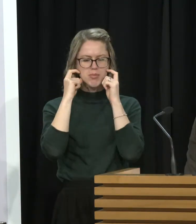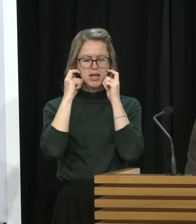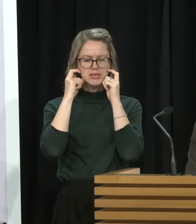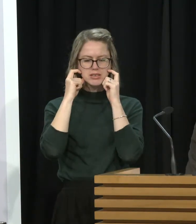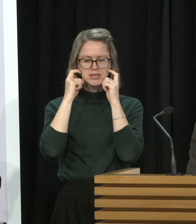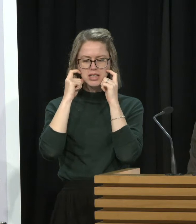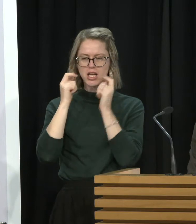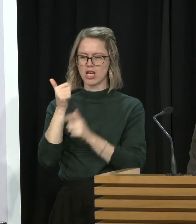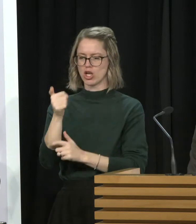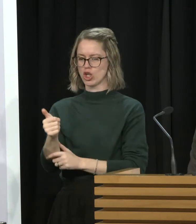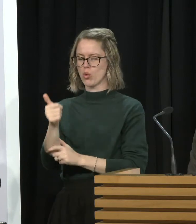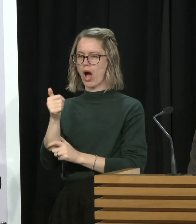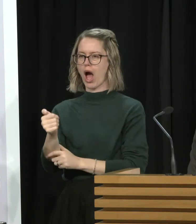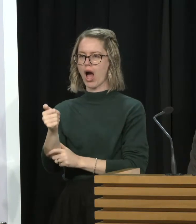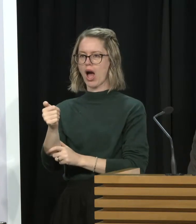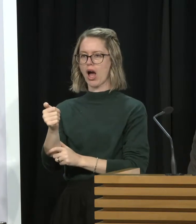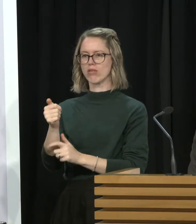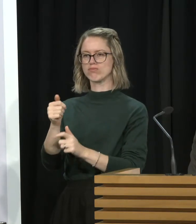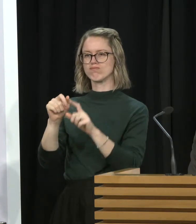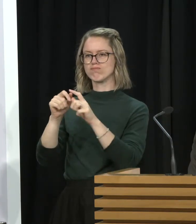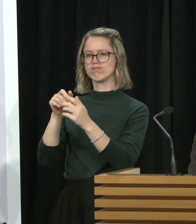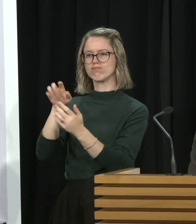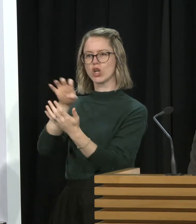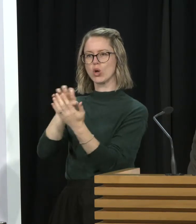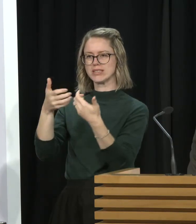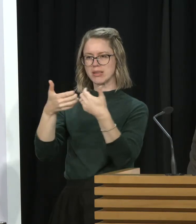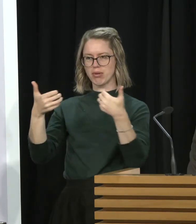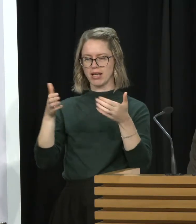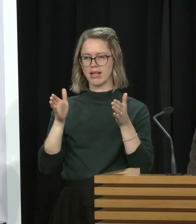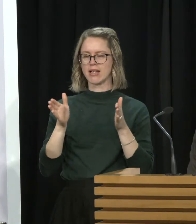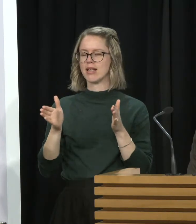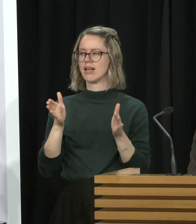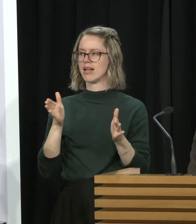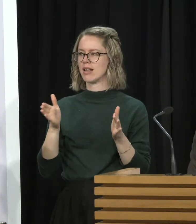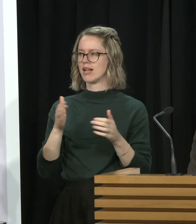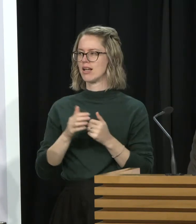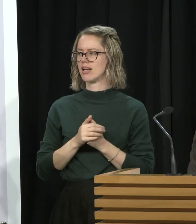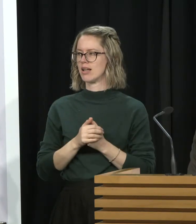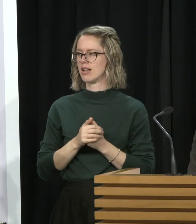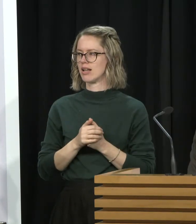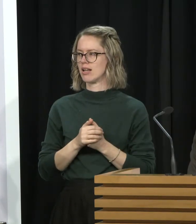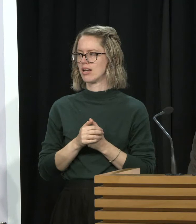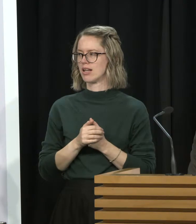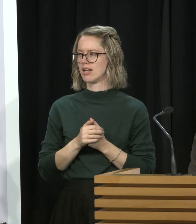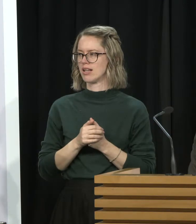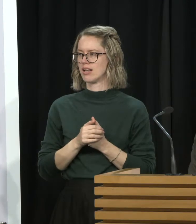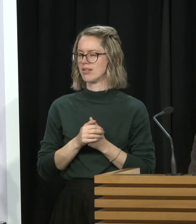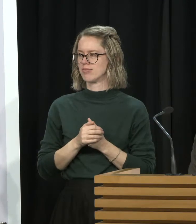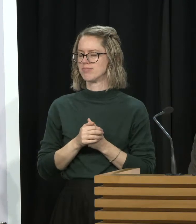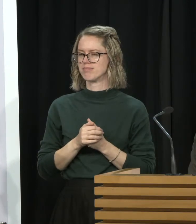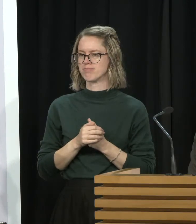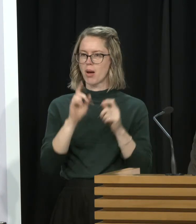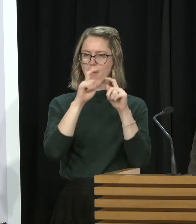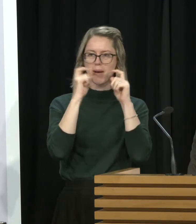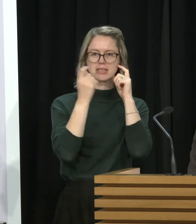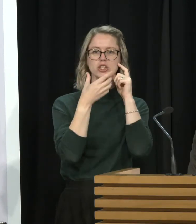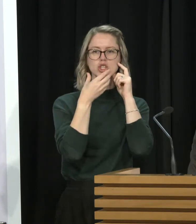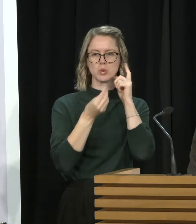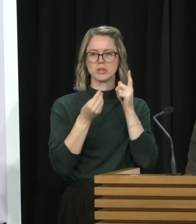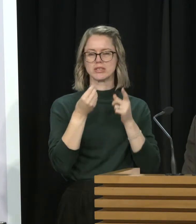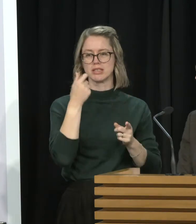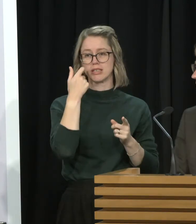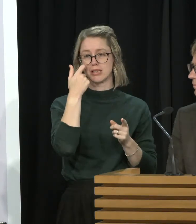scanning or contact tracing records, if I deal with those two things separately, I think you can expect to see mask use